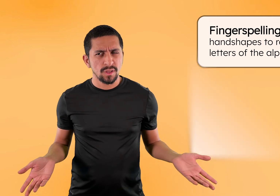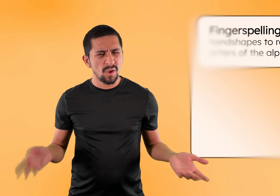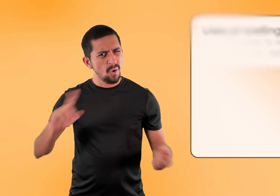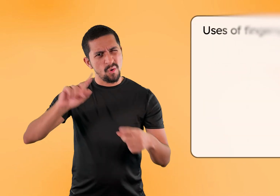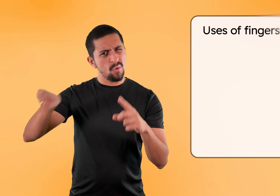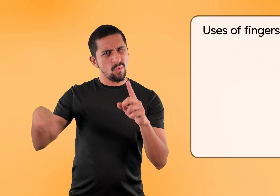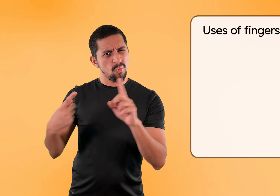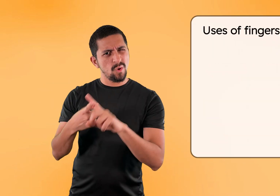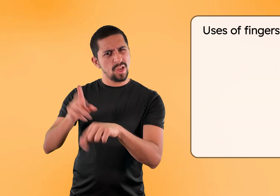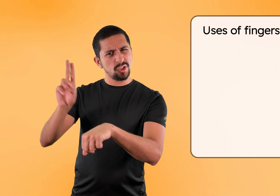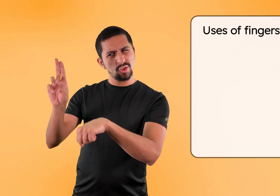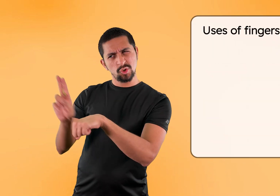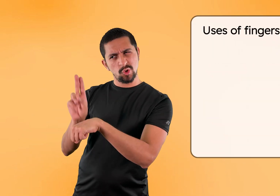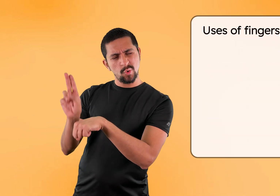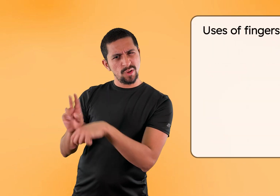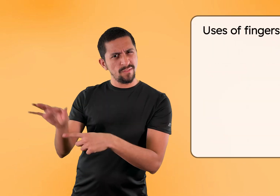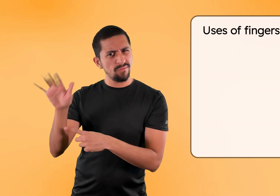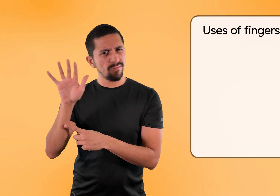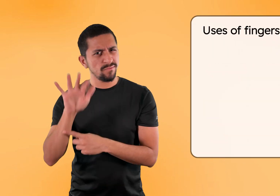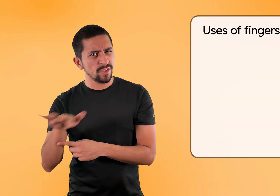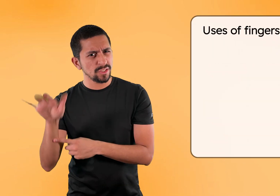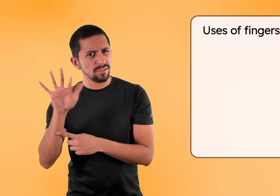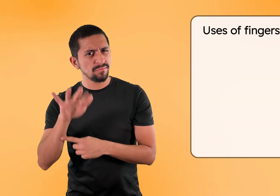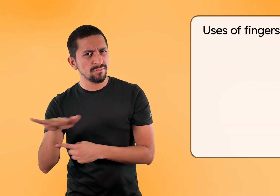So, when do we use fingerspelling?